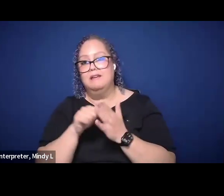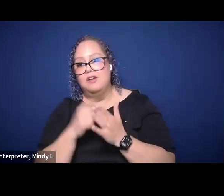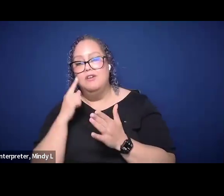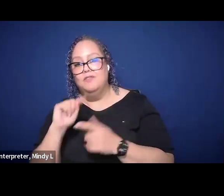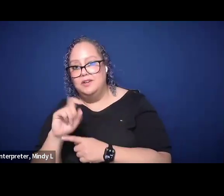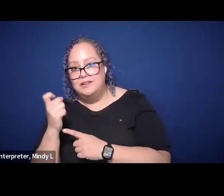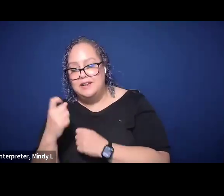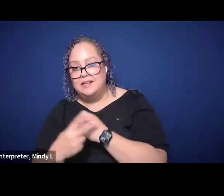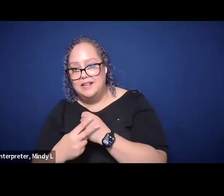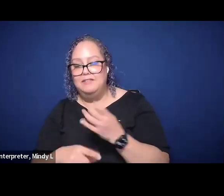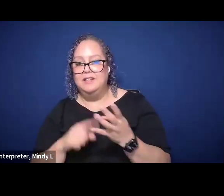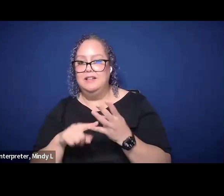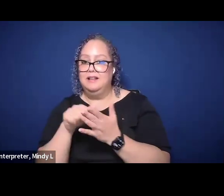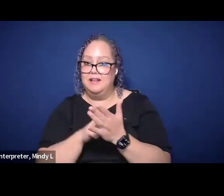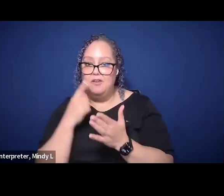for profit.